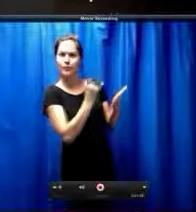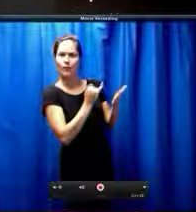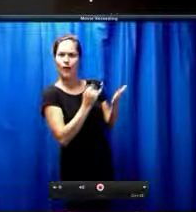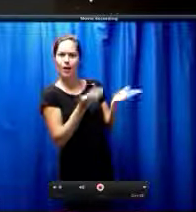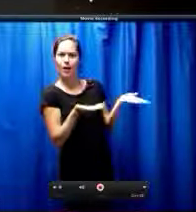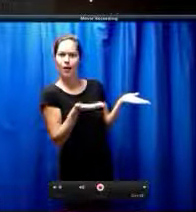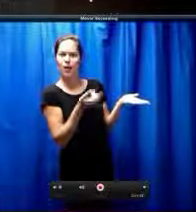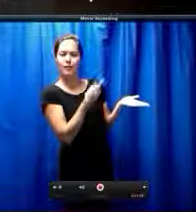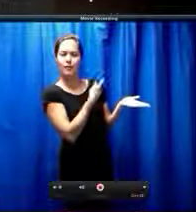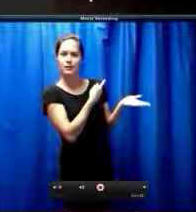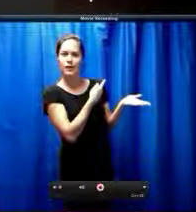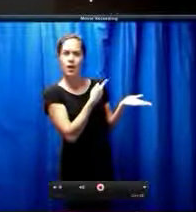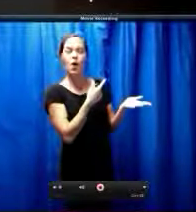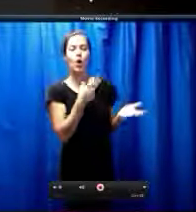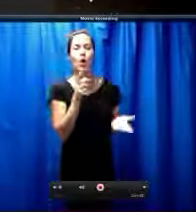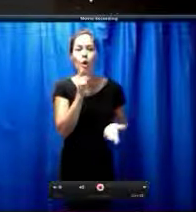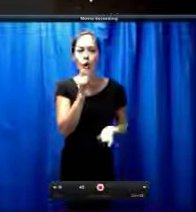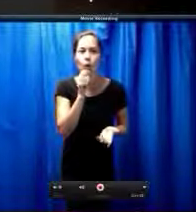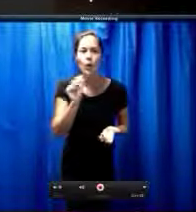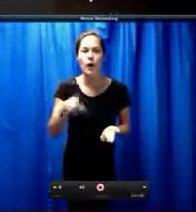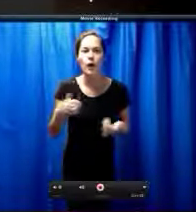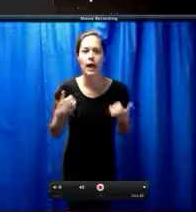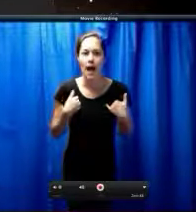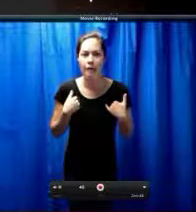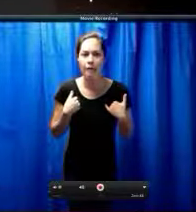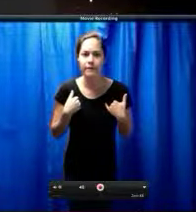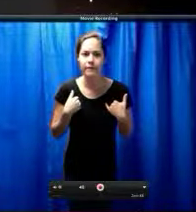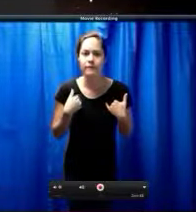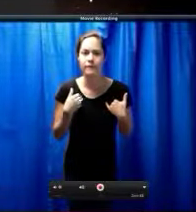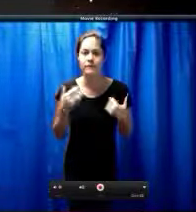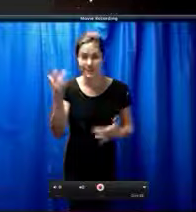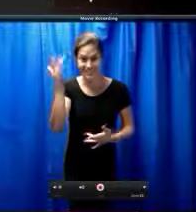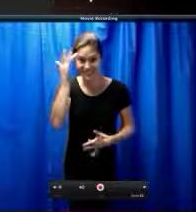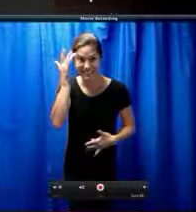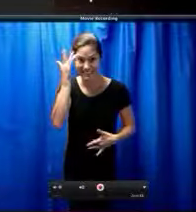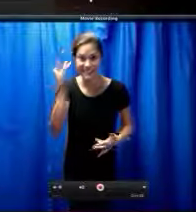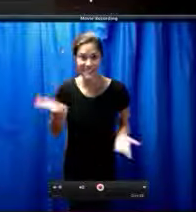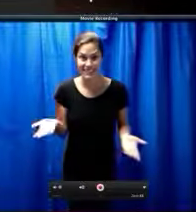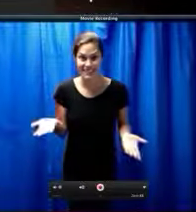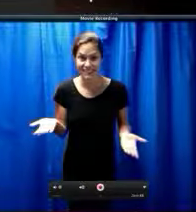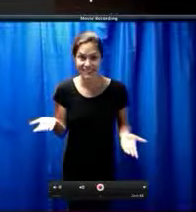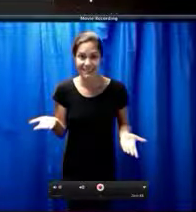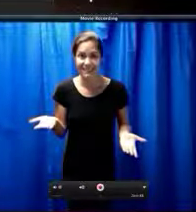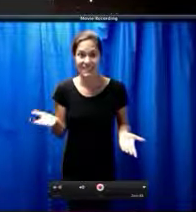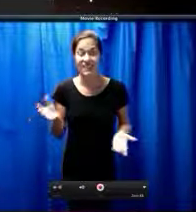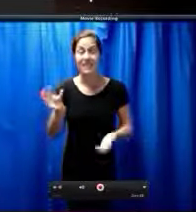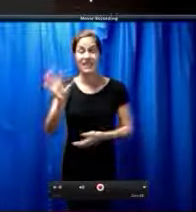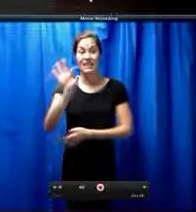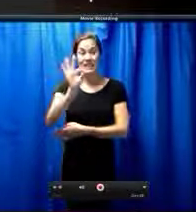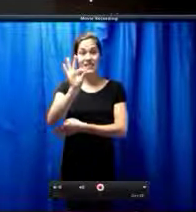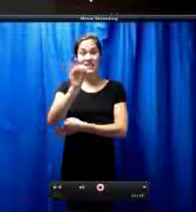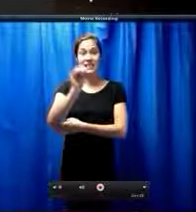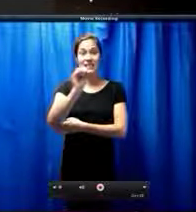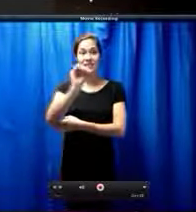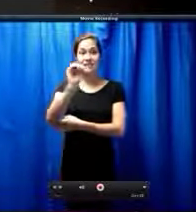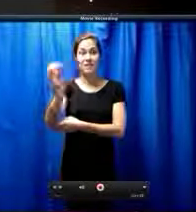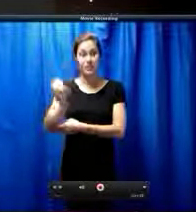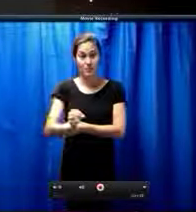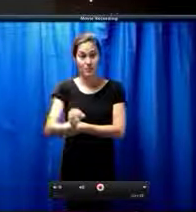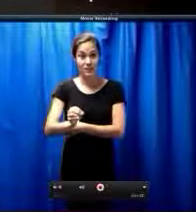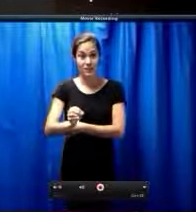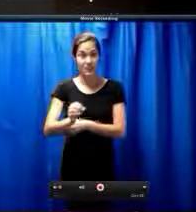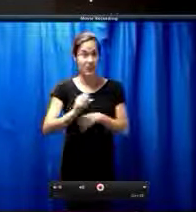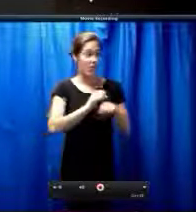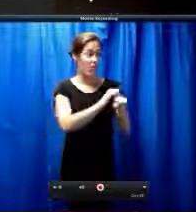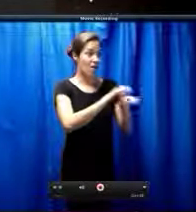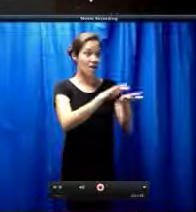blah. And so who can have it? Bottom line is that the CDC actually reports that 90% of the population has been infected with